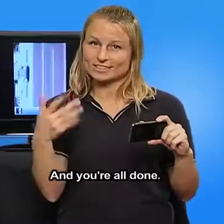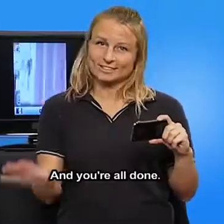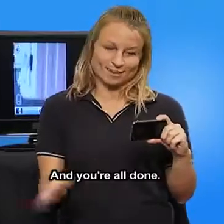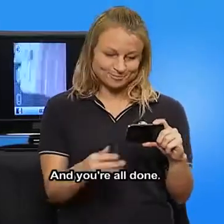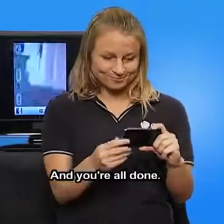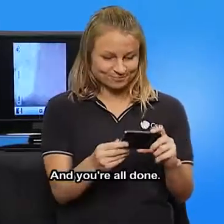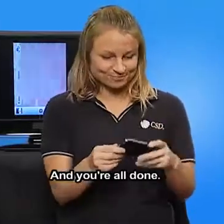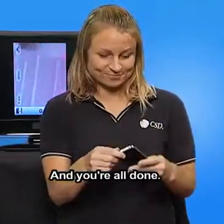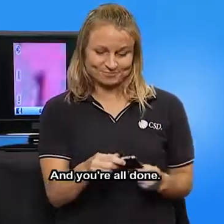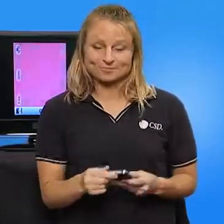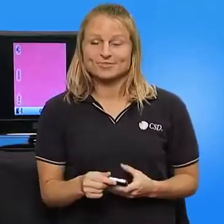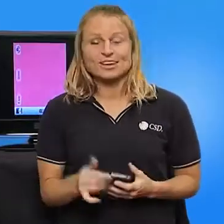And you're all done.